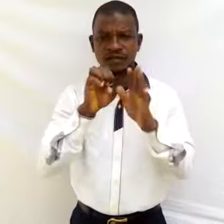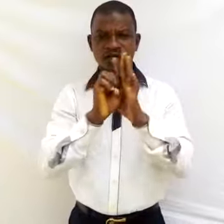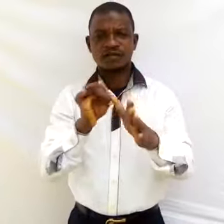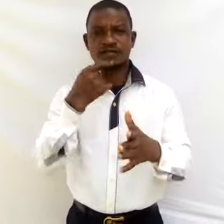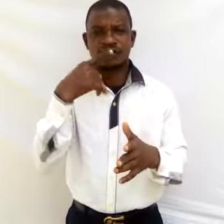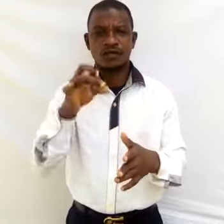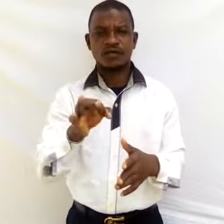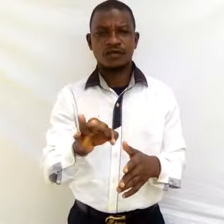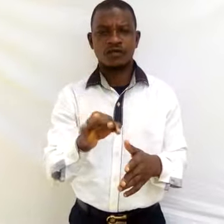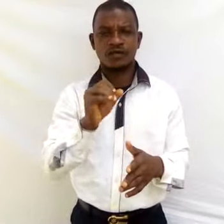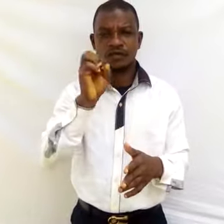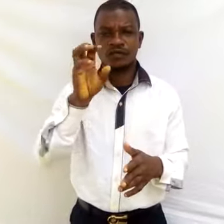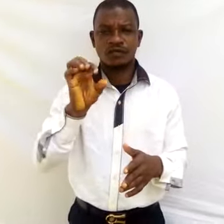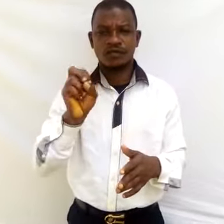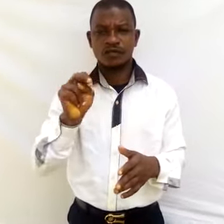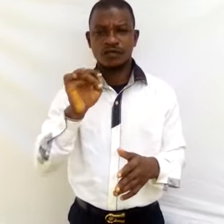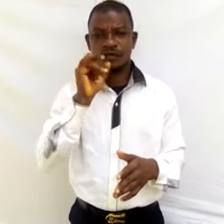of condensation.